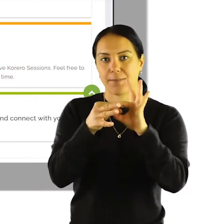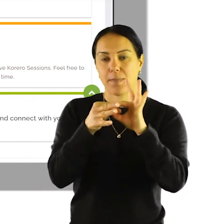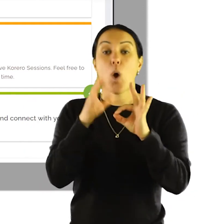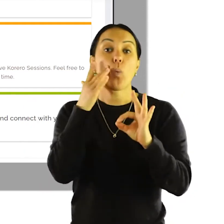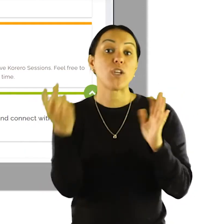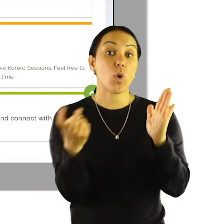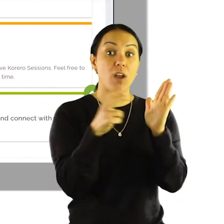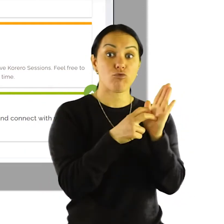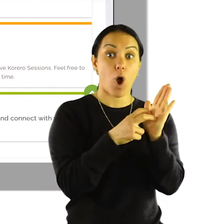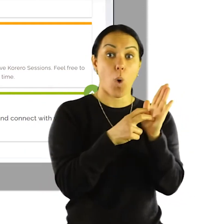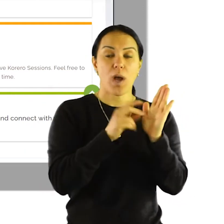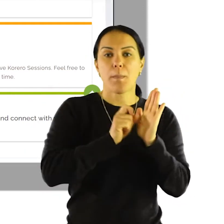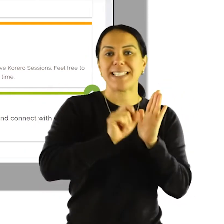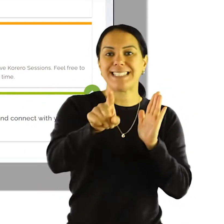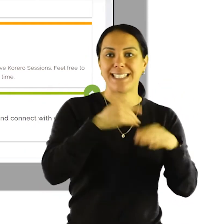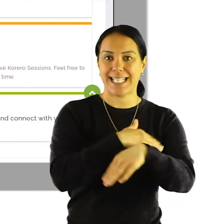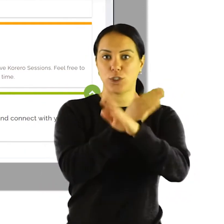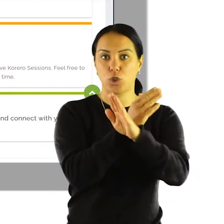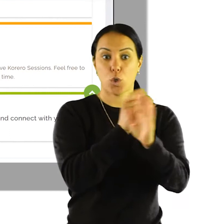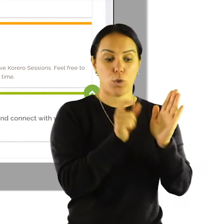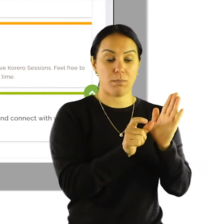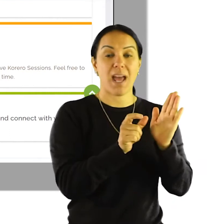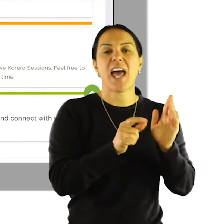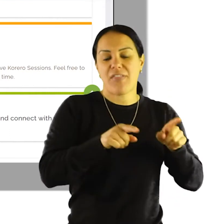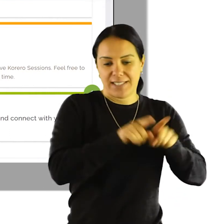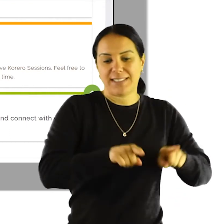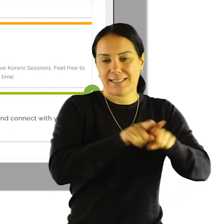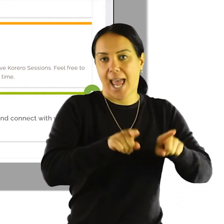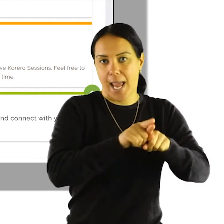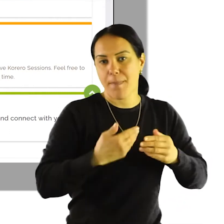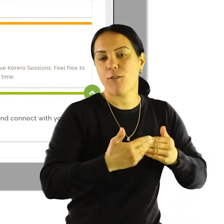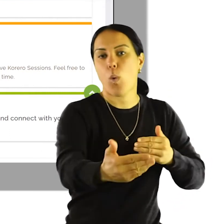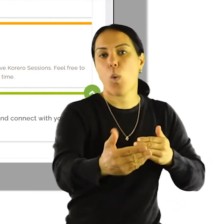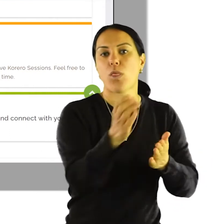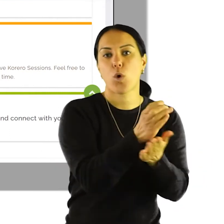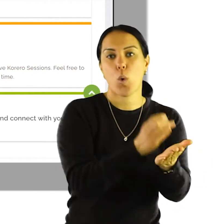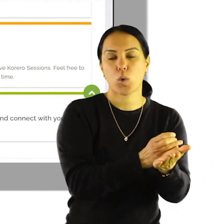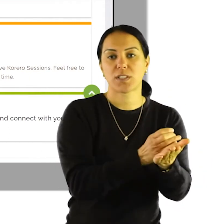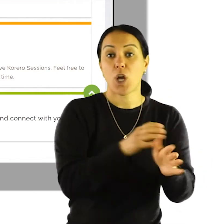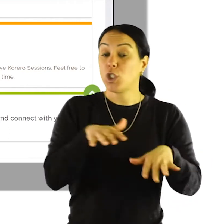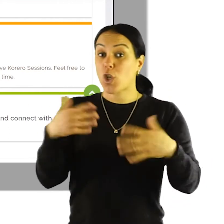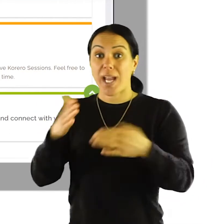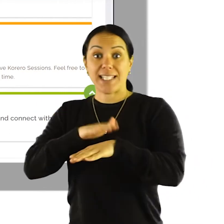be the same Zoom link you use for every one of our course modules. So anytime you